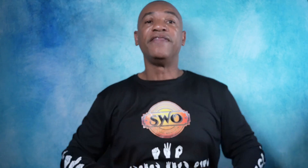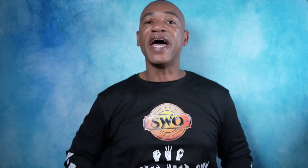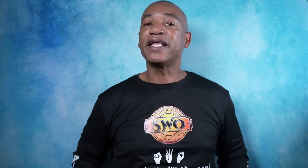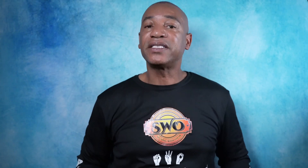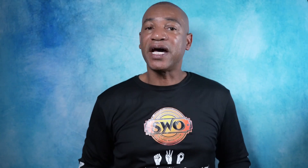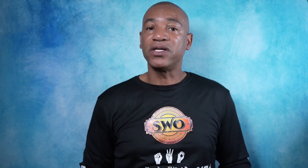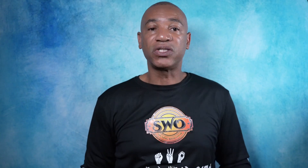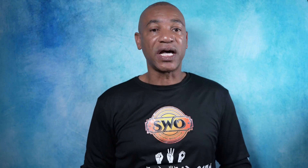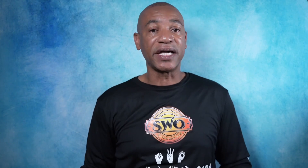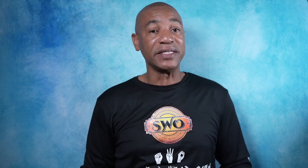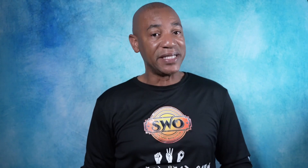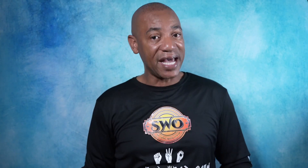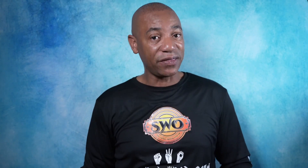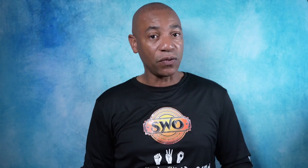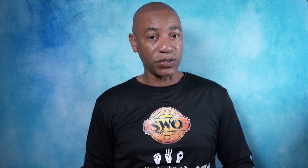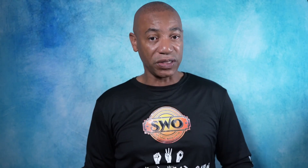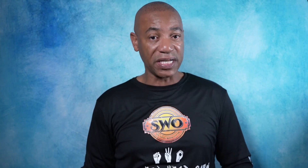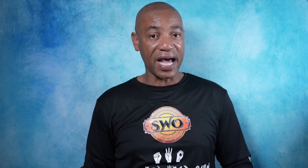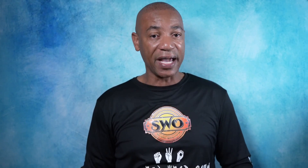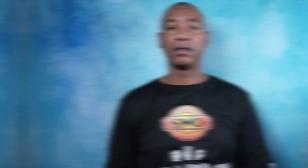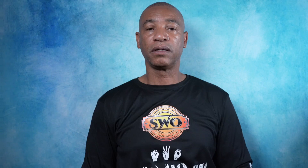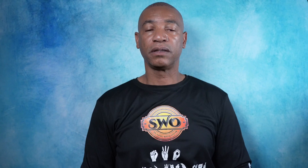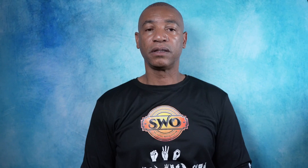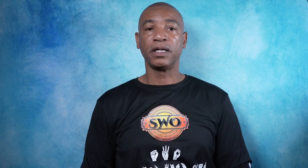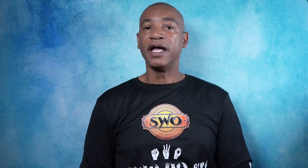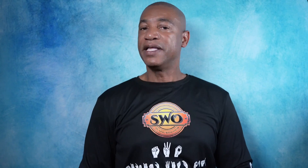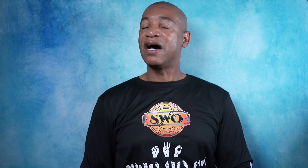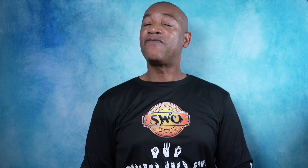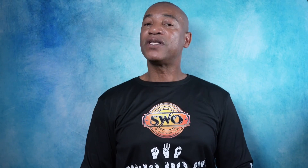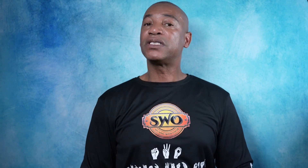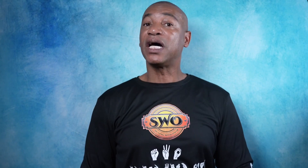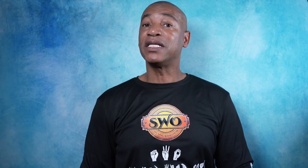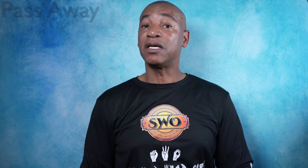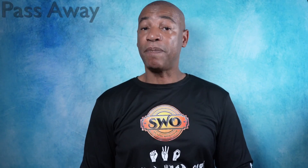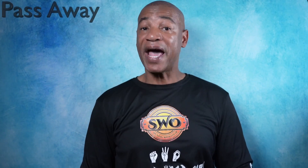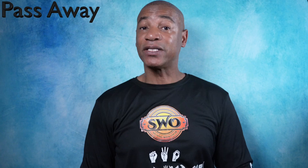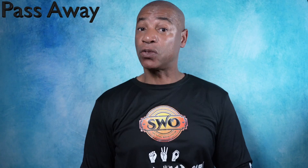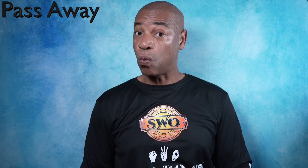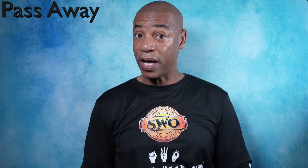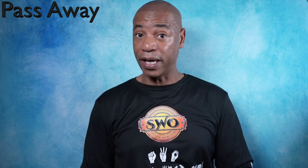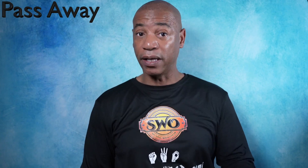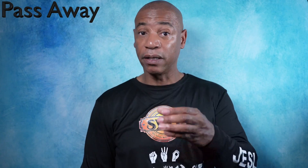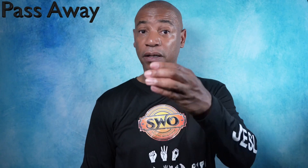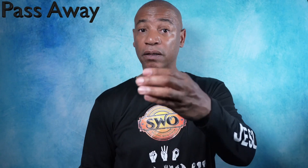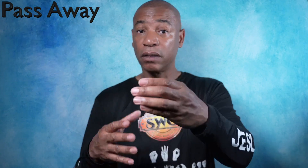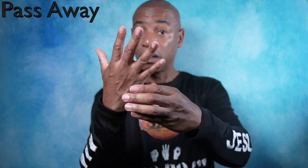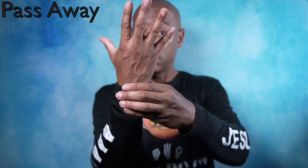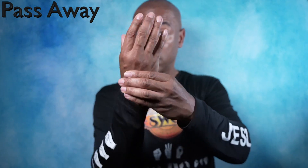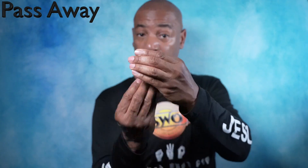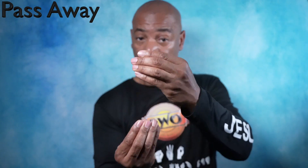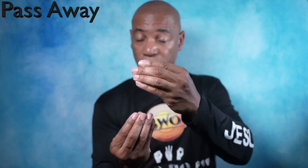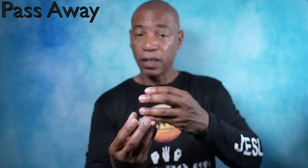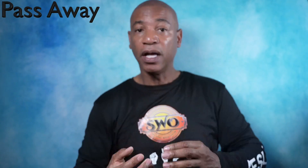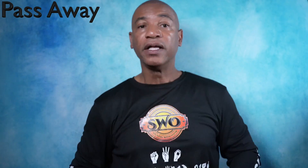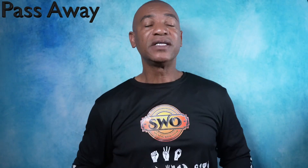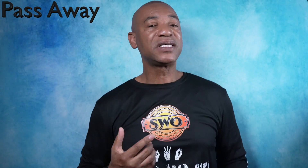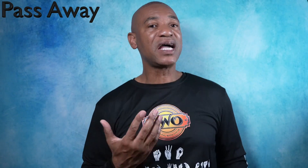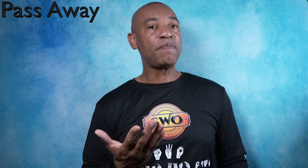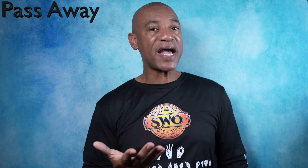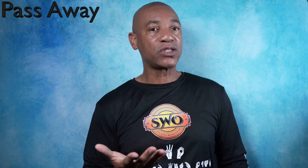That is how you sign death or to die. Now for the sign to pass away. The sign pass away